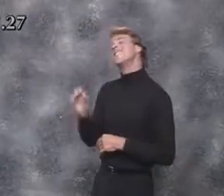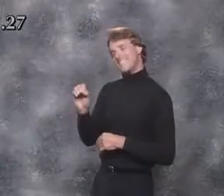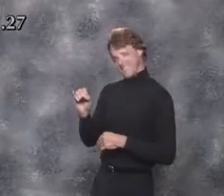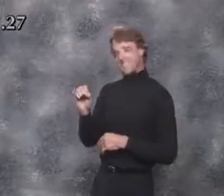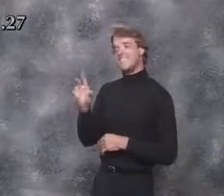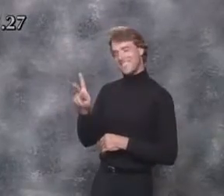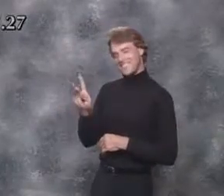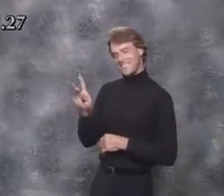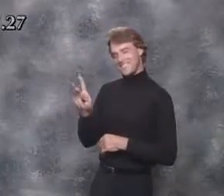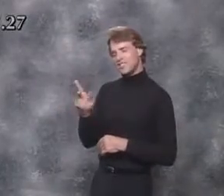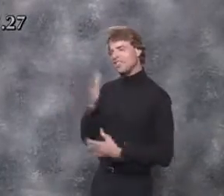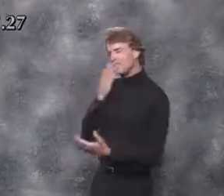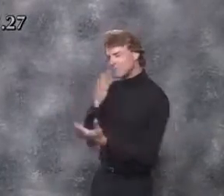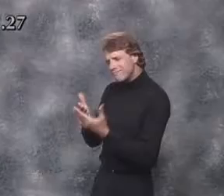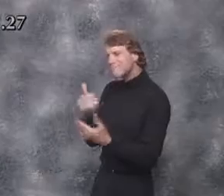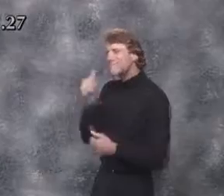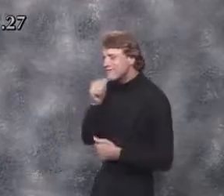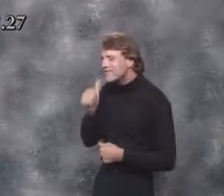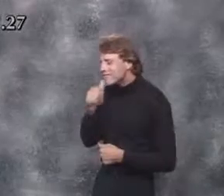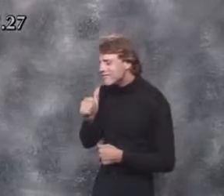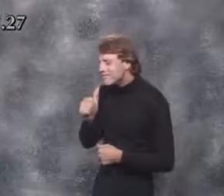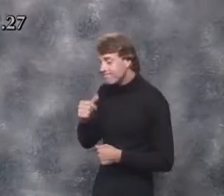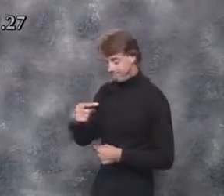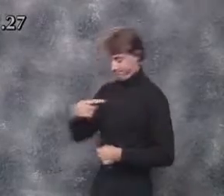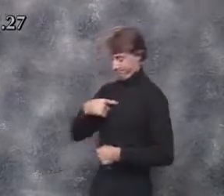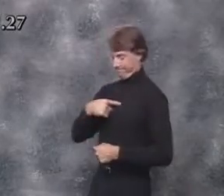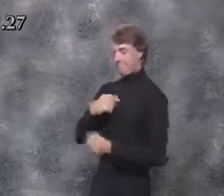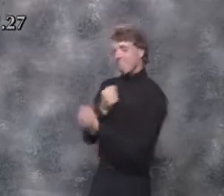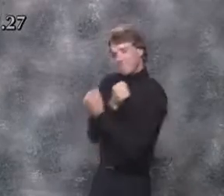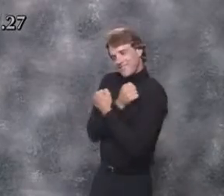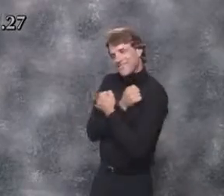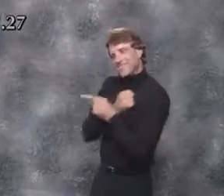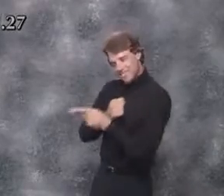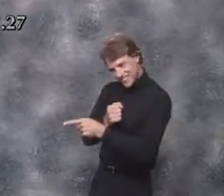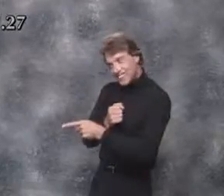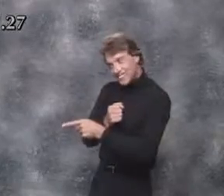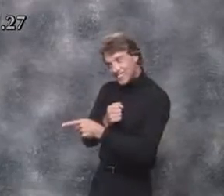The mother smiled and said, "Okay, good girl. I love